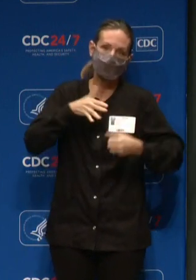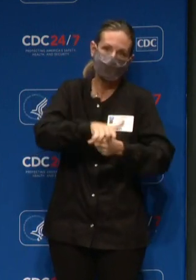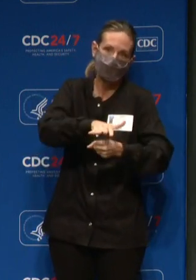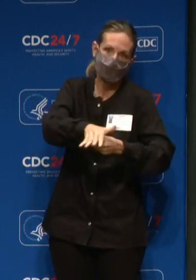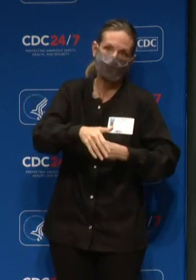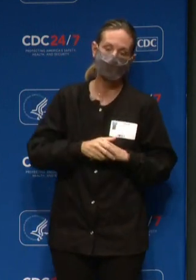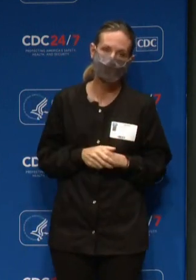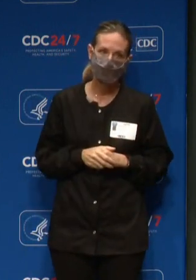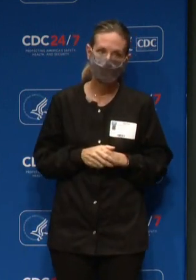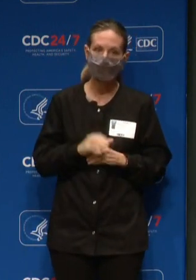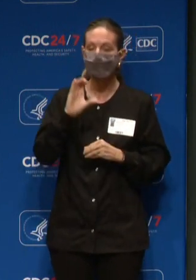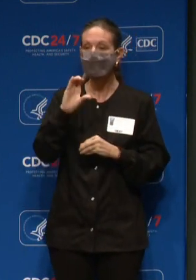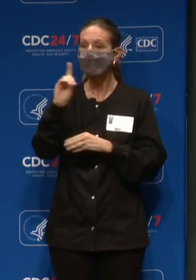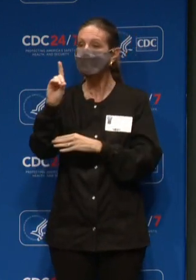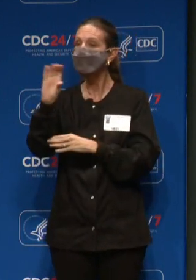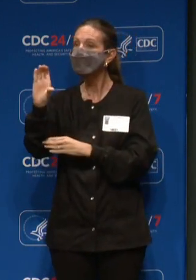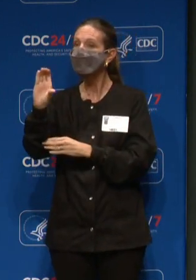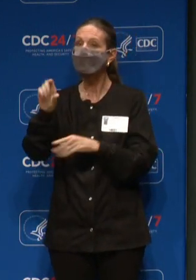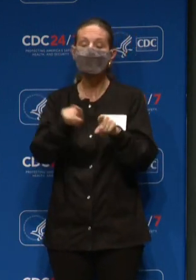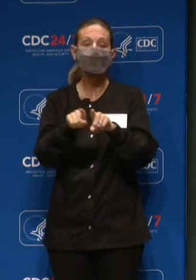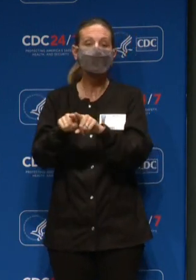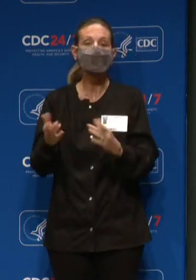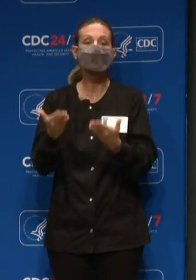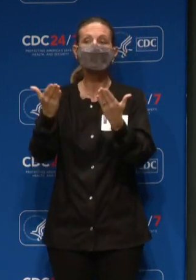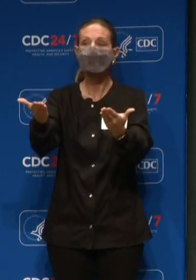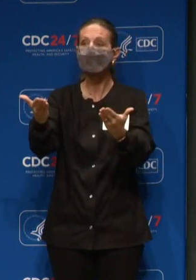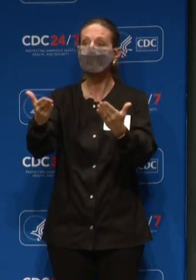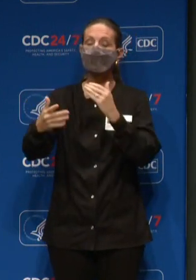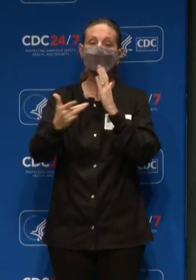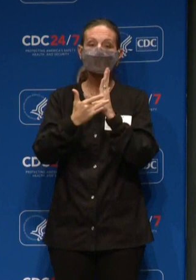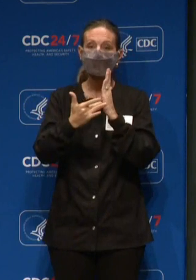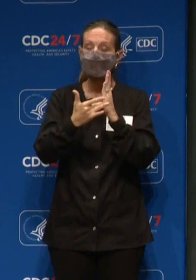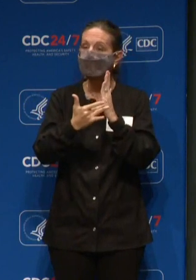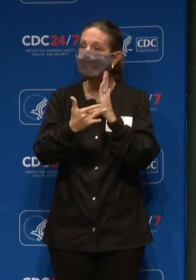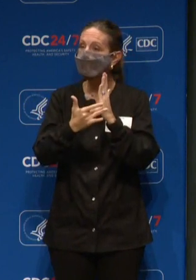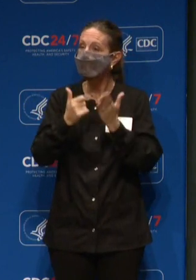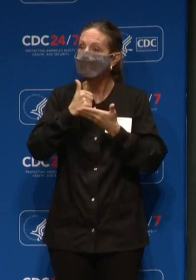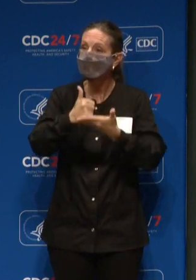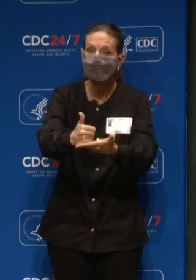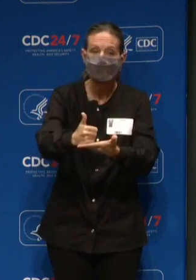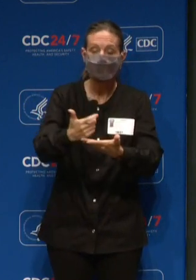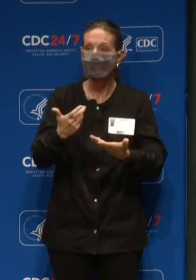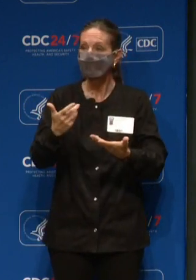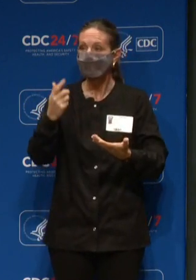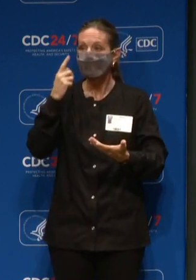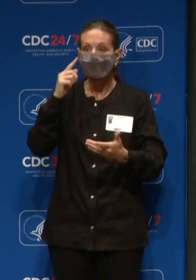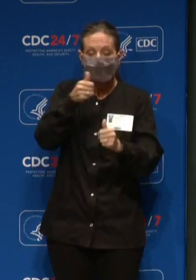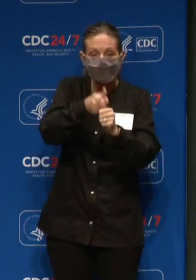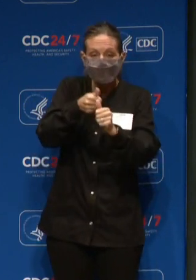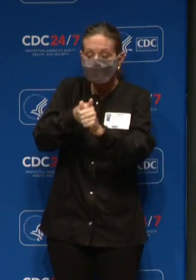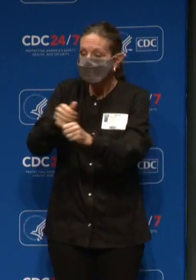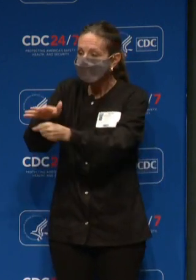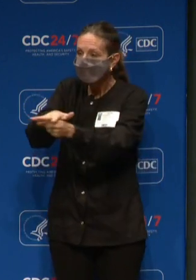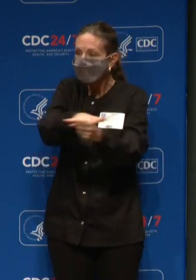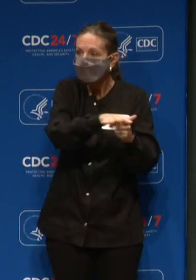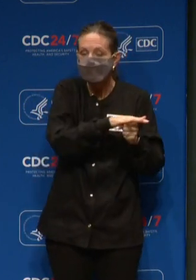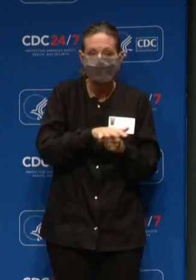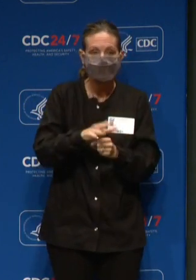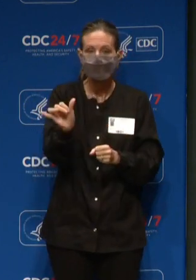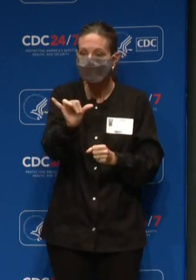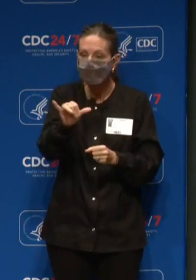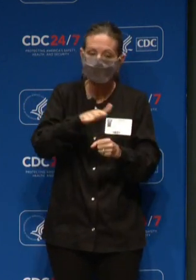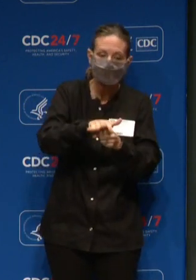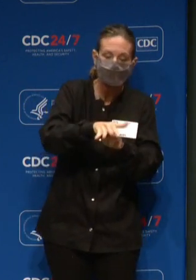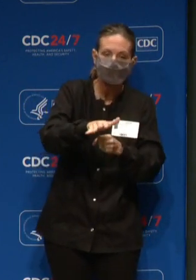has provided technical assistance to each jurisdiction, including nearly daily check-ins with jurisdictional staff,